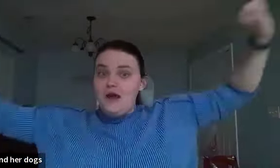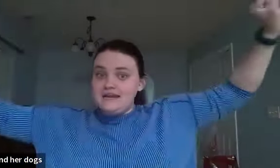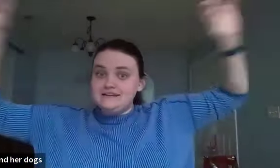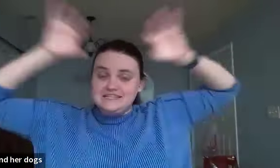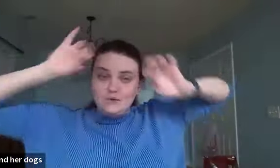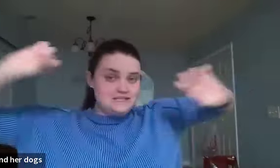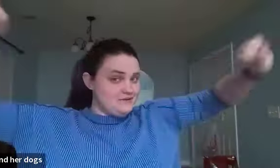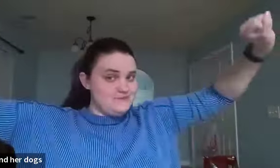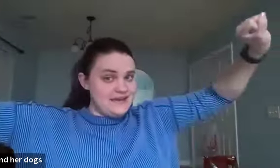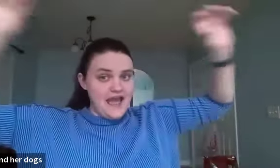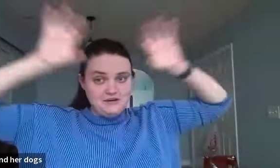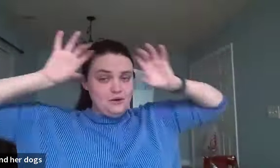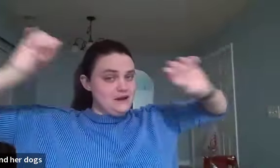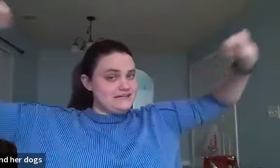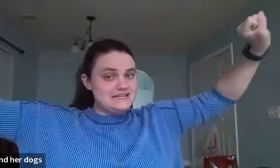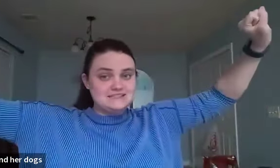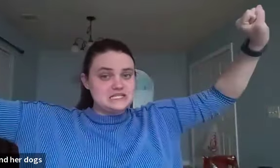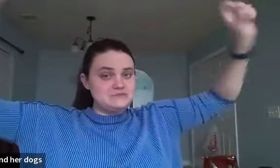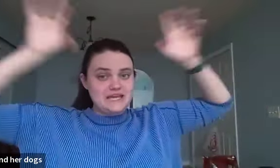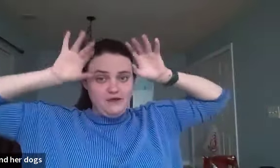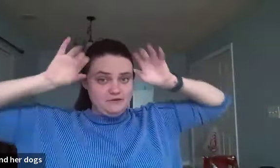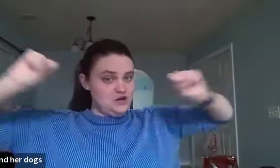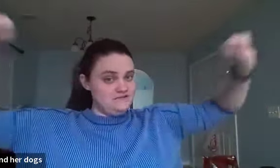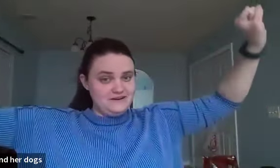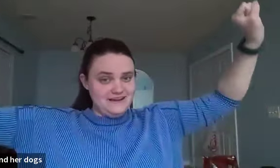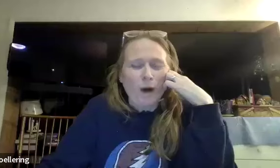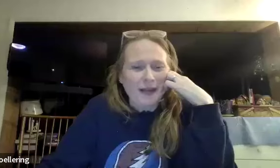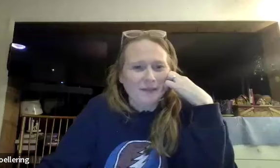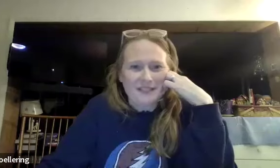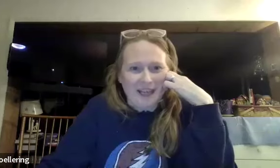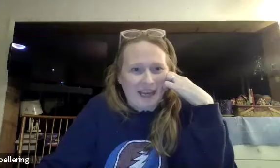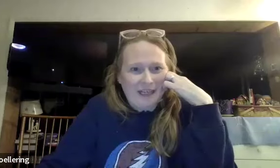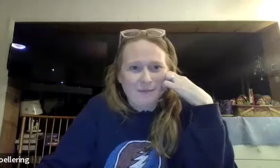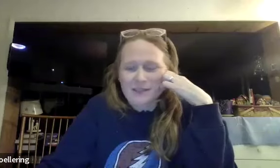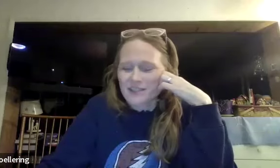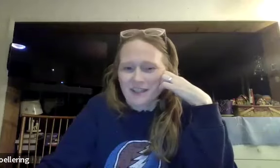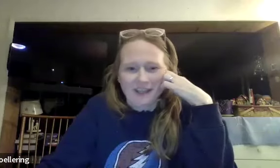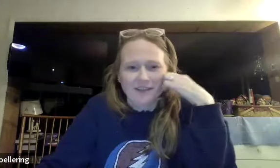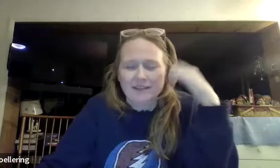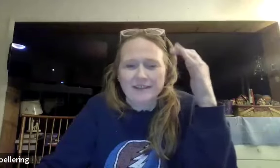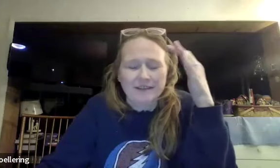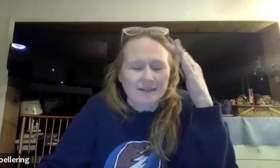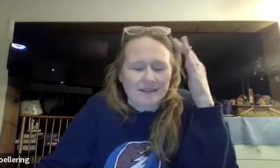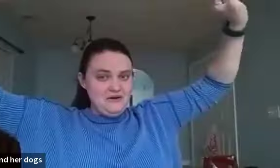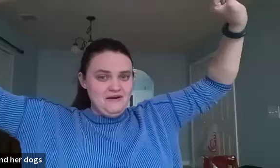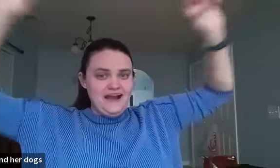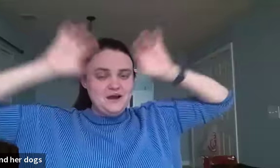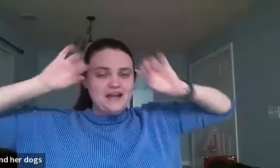don't know. I didn't. This is always how it's been. I don't know what it is. Trust To me. me, I've that is tried to the figure it out. wildest sign. I mean, it's just like I know. I know.